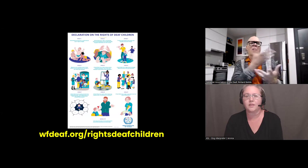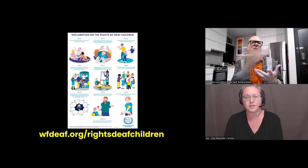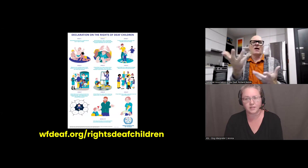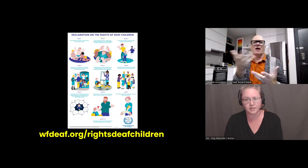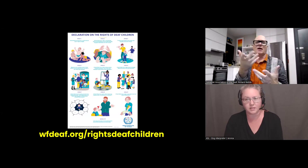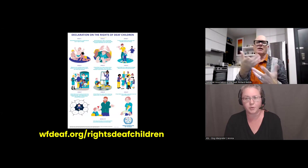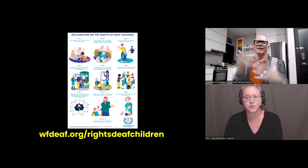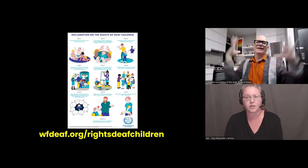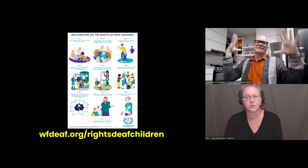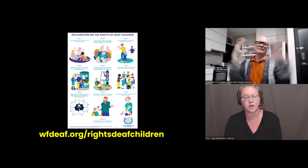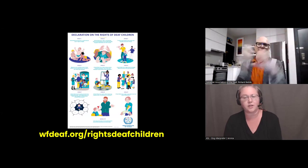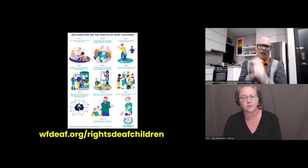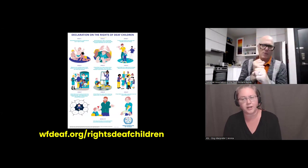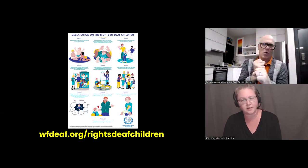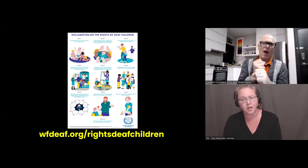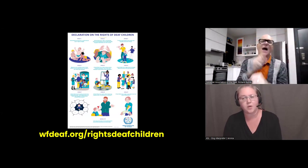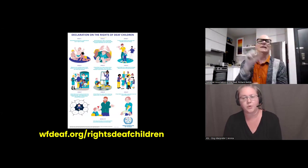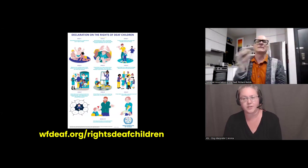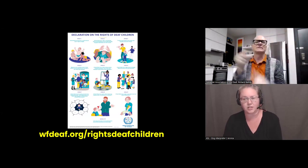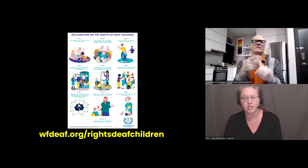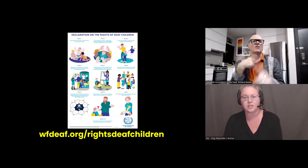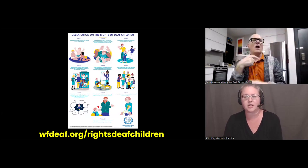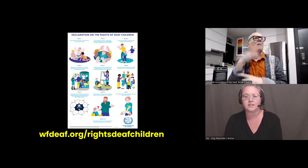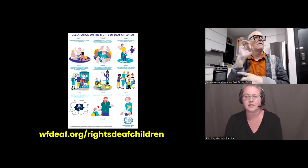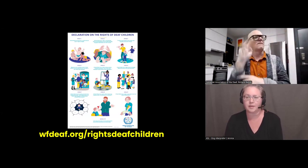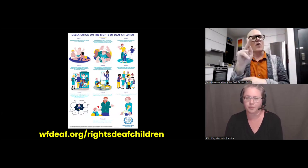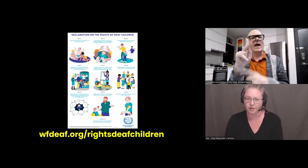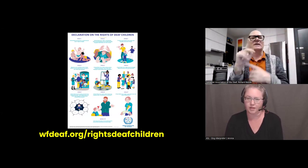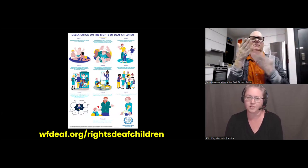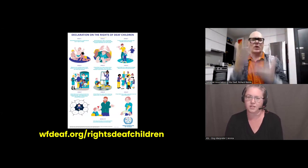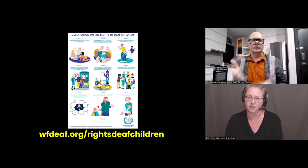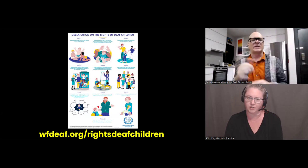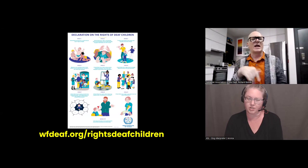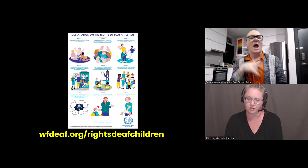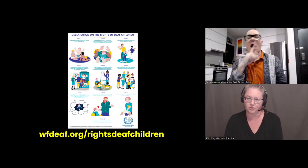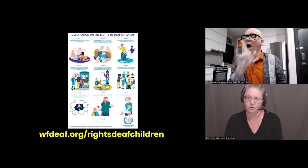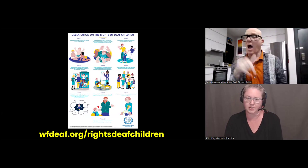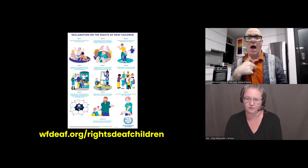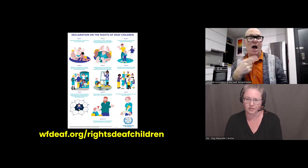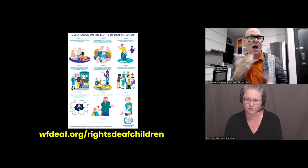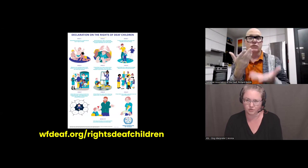This is the poster that you saw in Frank's presentation that is the summary of the Declaration on the Rights of Deaf